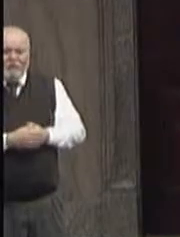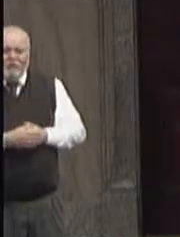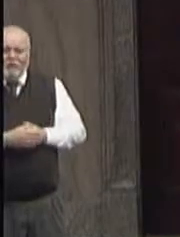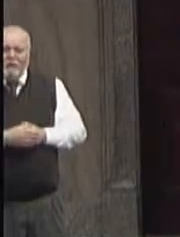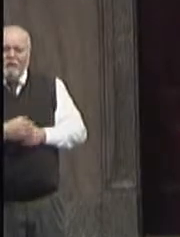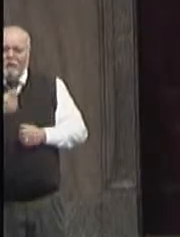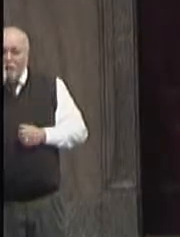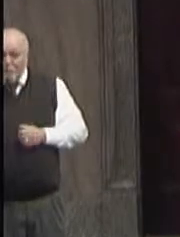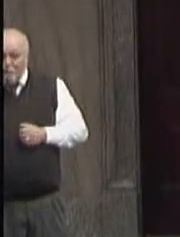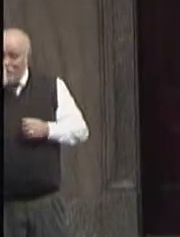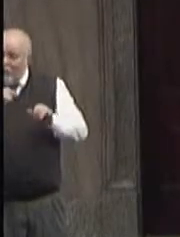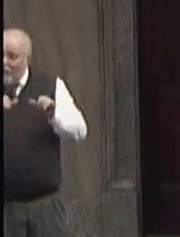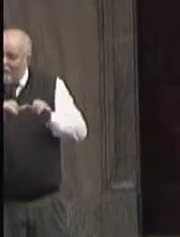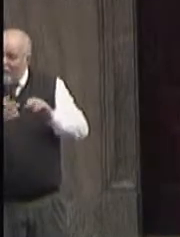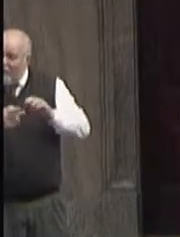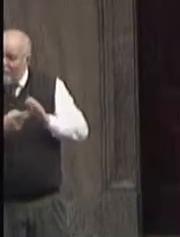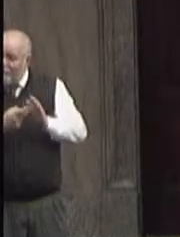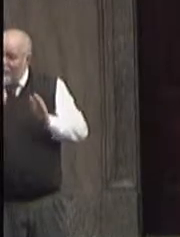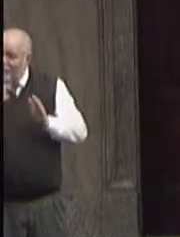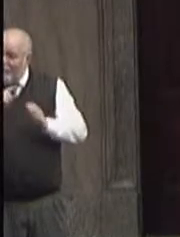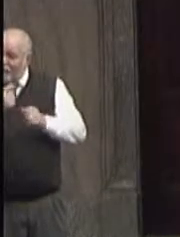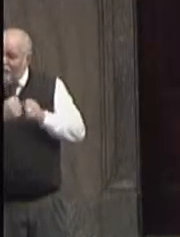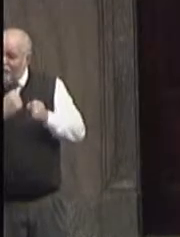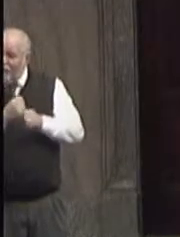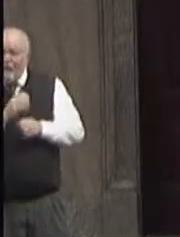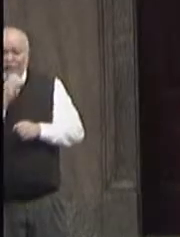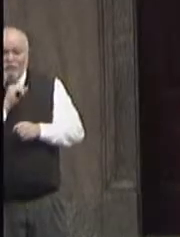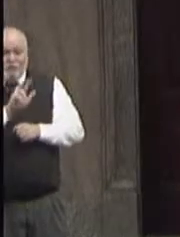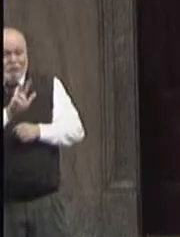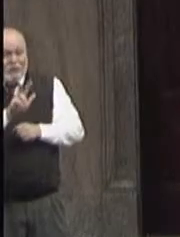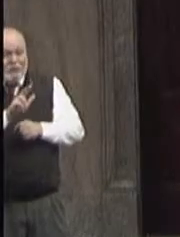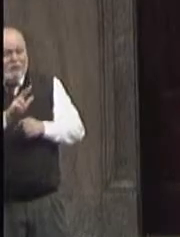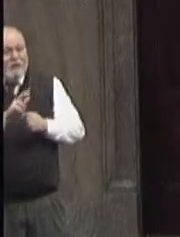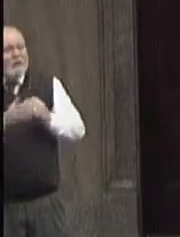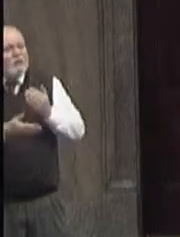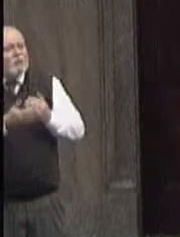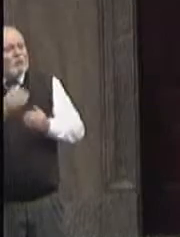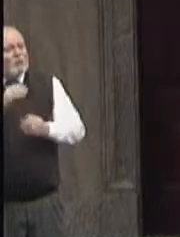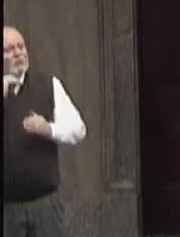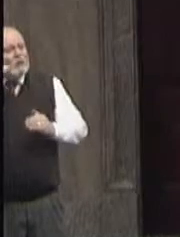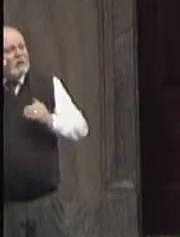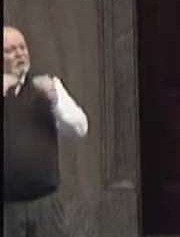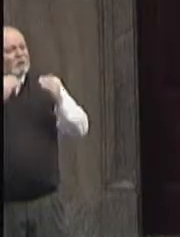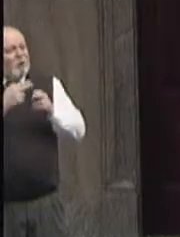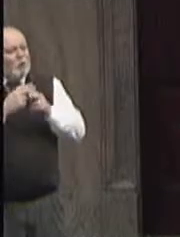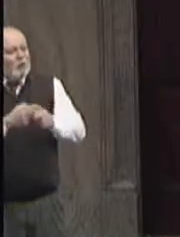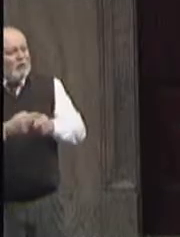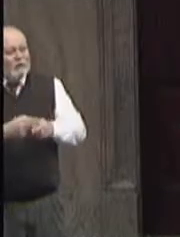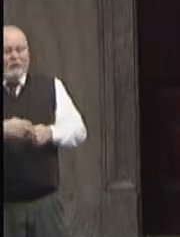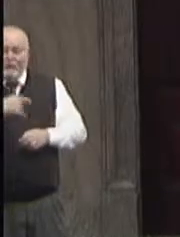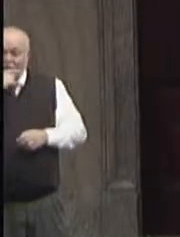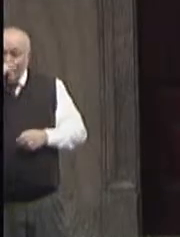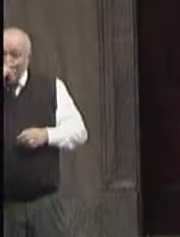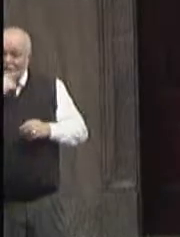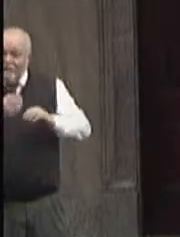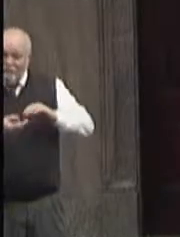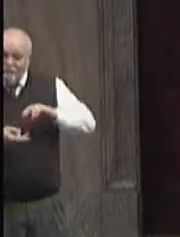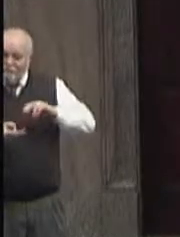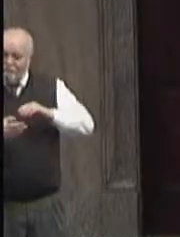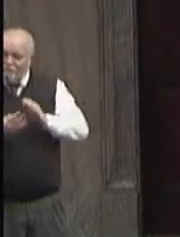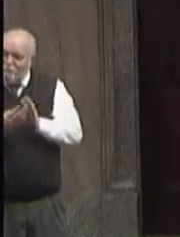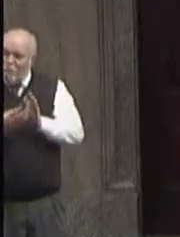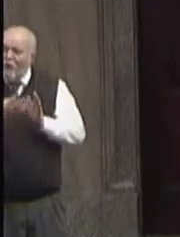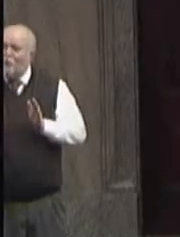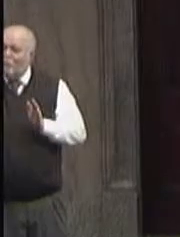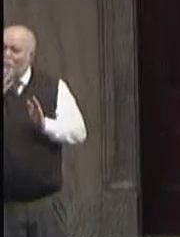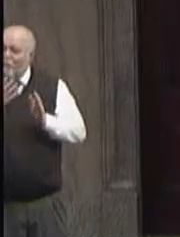doubles during the first year, and by age 3, a child's brain has nearly reached its adult weight. Children quadruple the number of words they know between 1